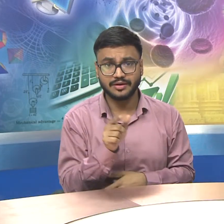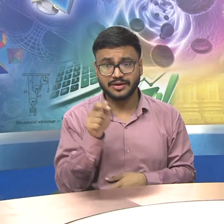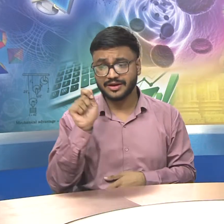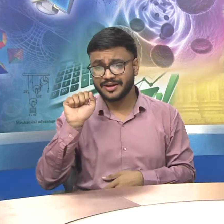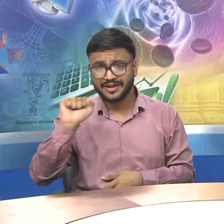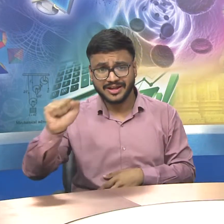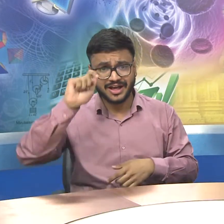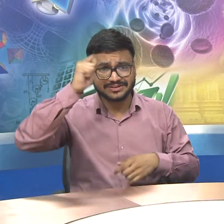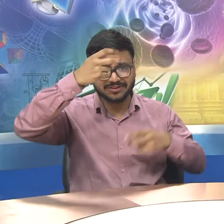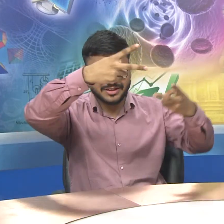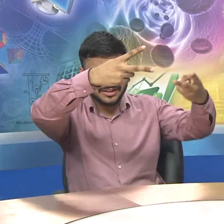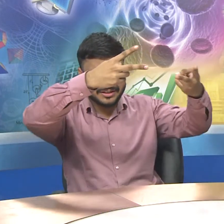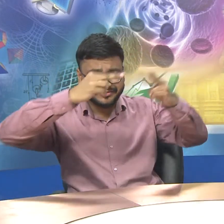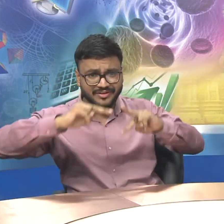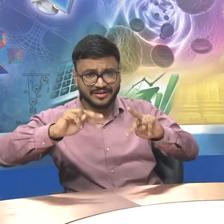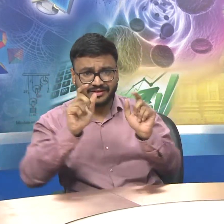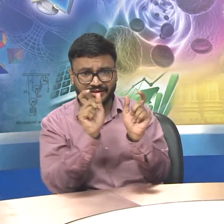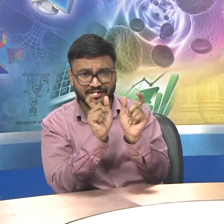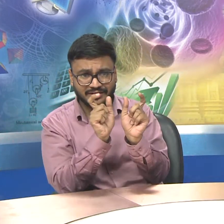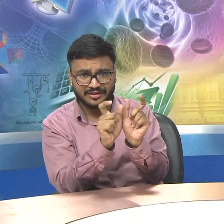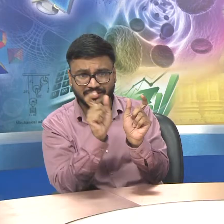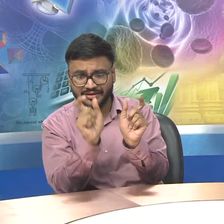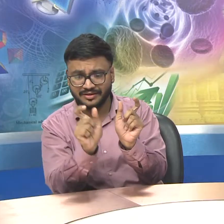the sign of stuck.